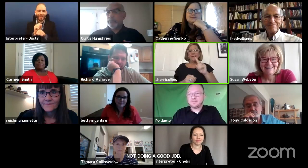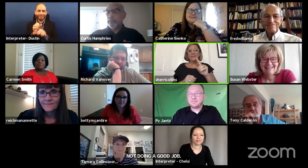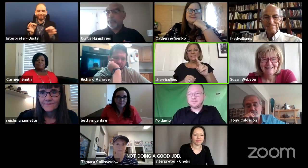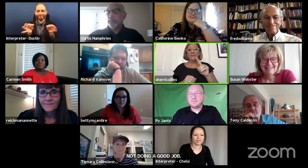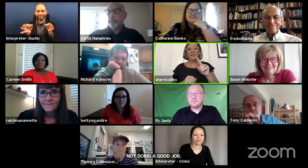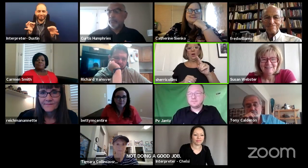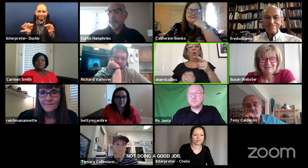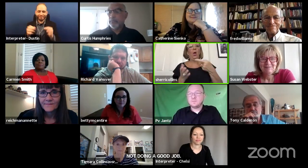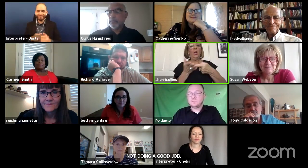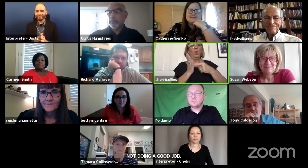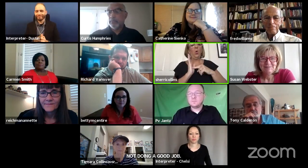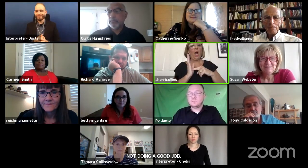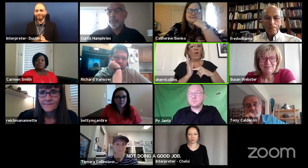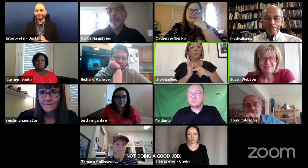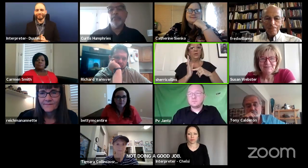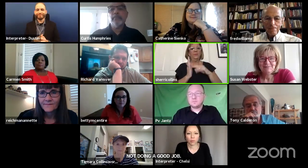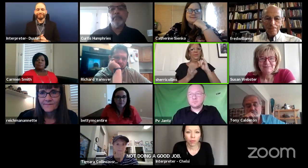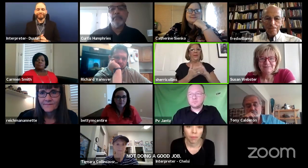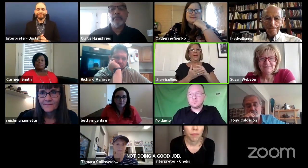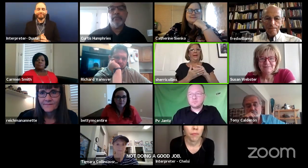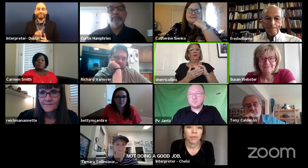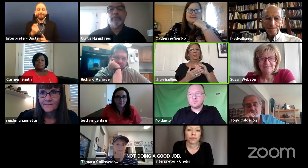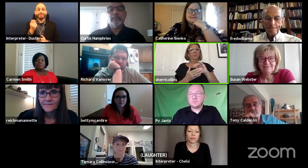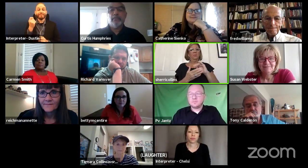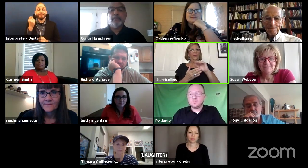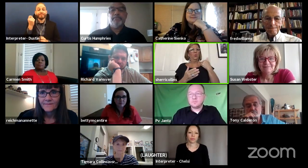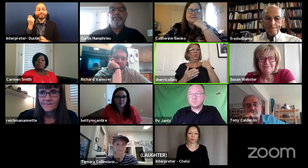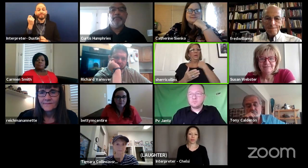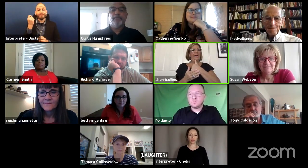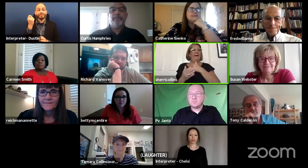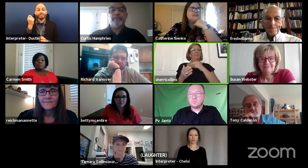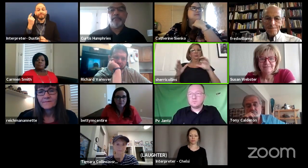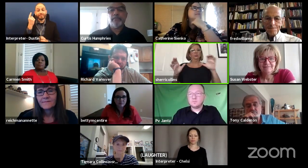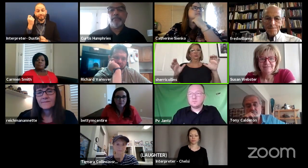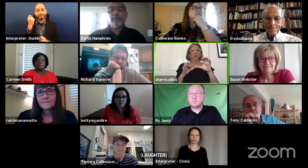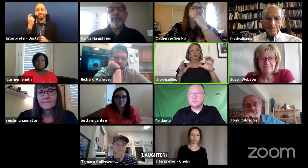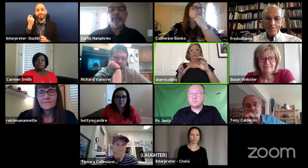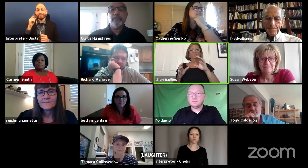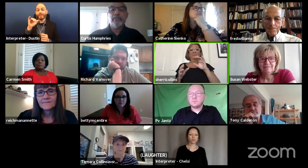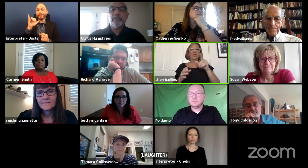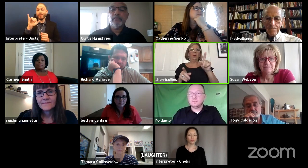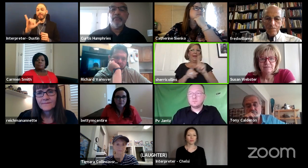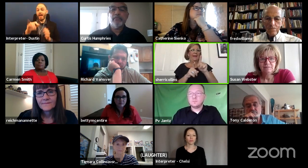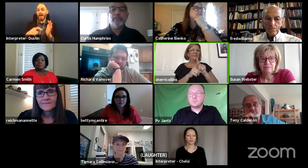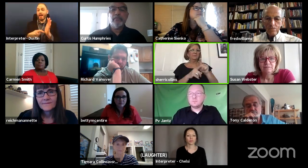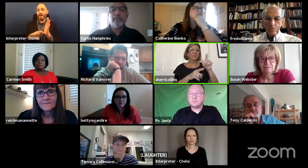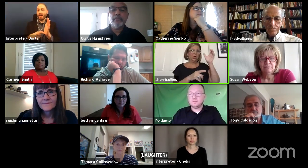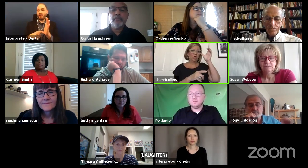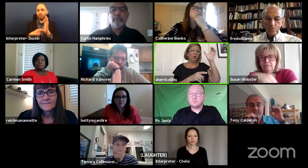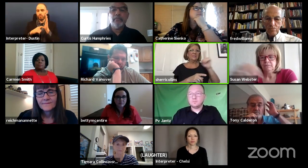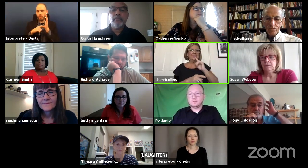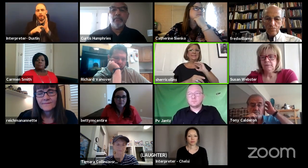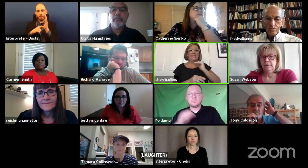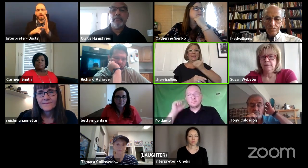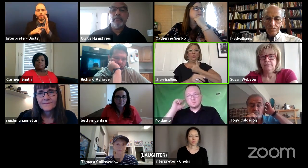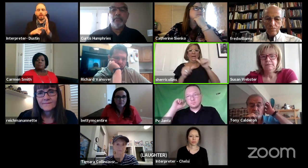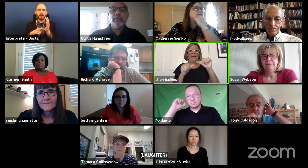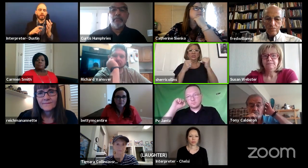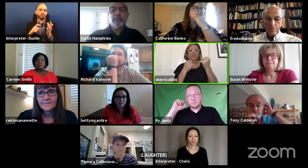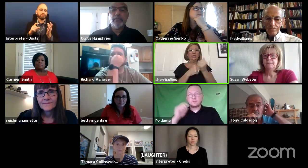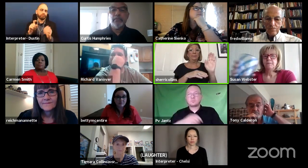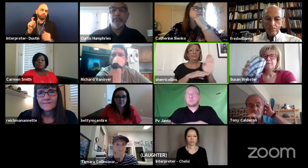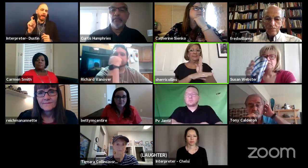This is a requirement that that we have to do, you know, as Curtis is